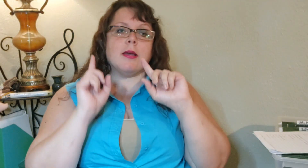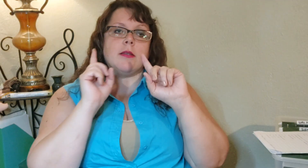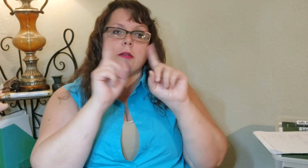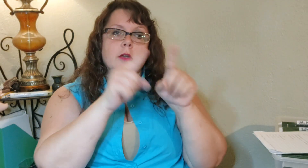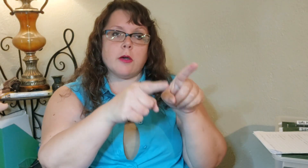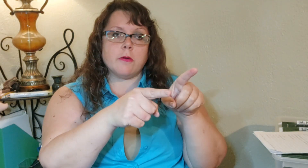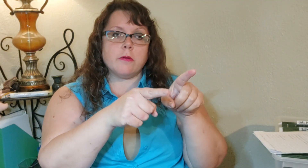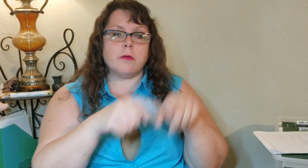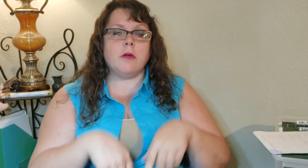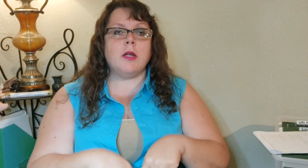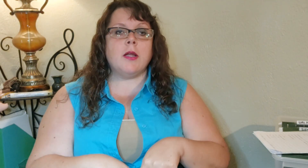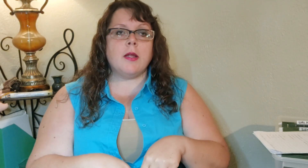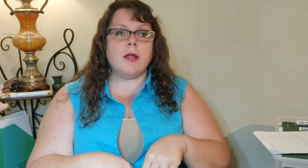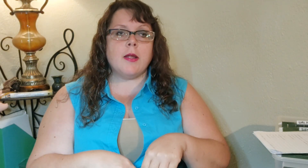and go